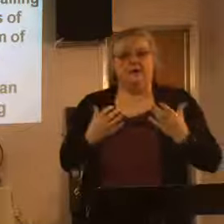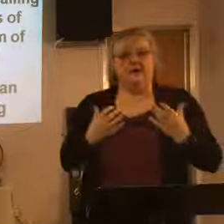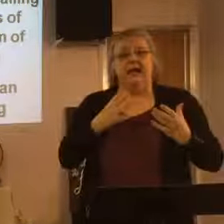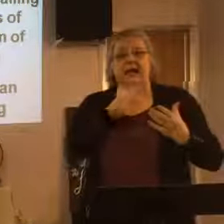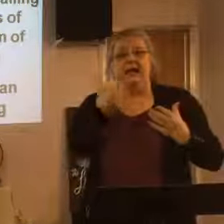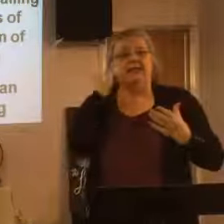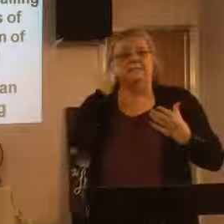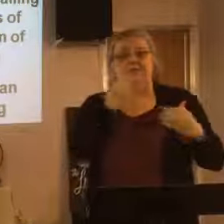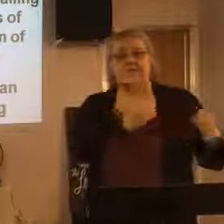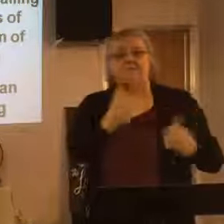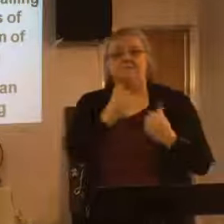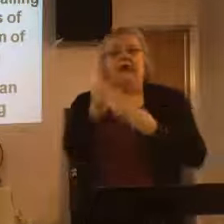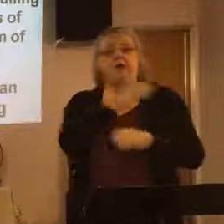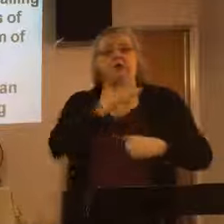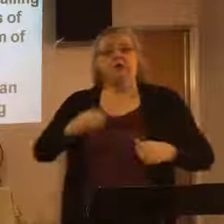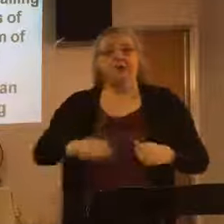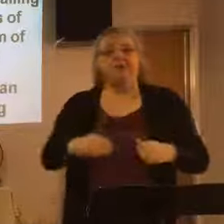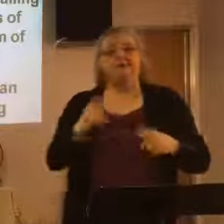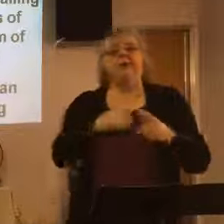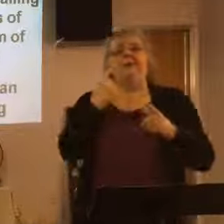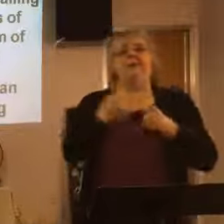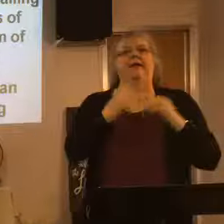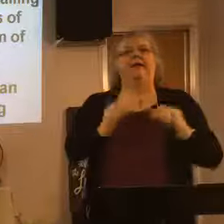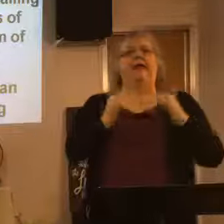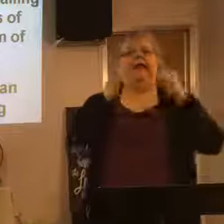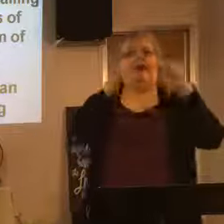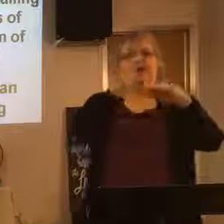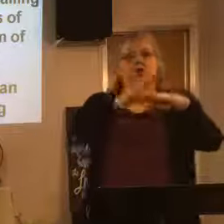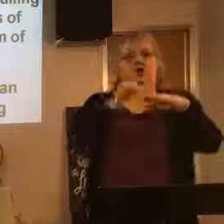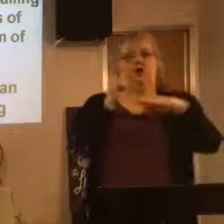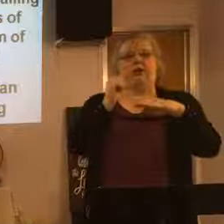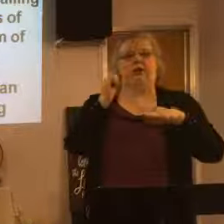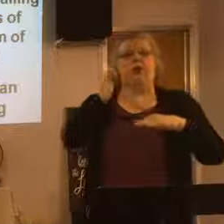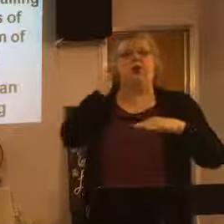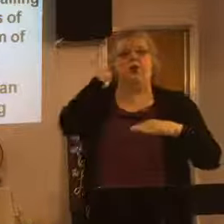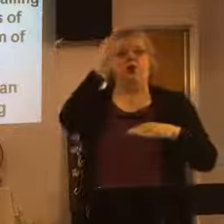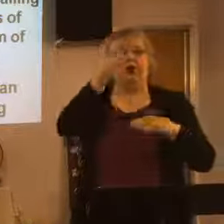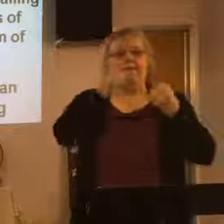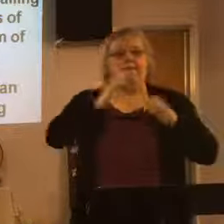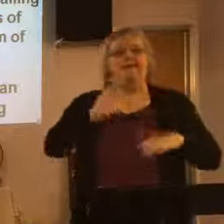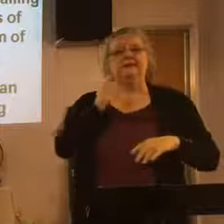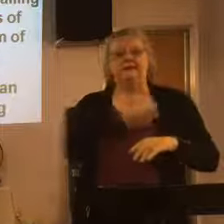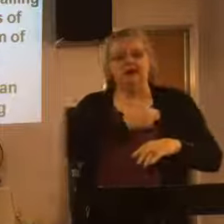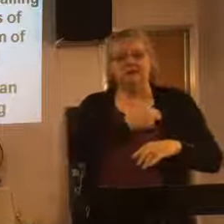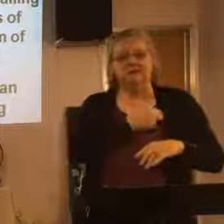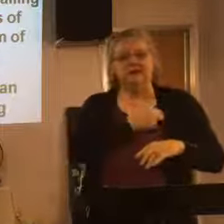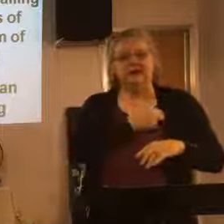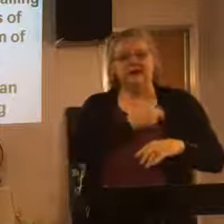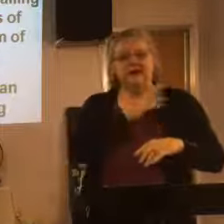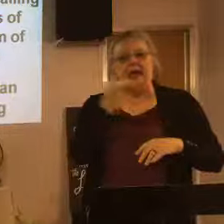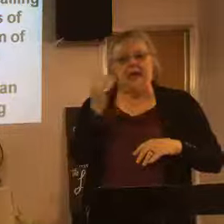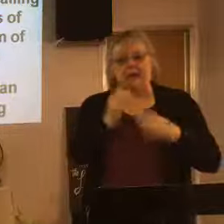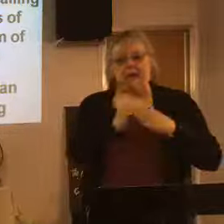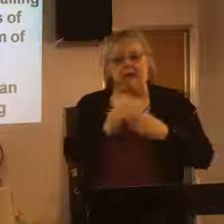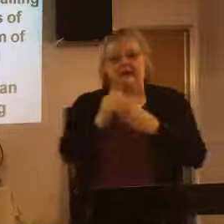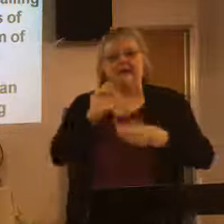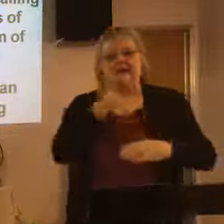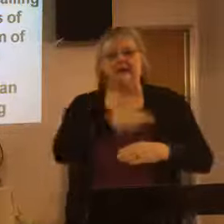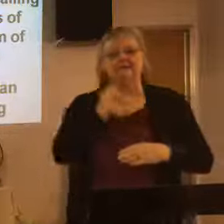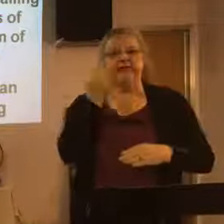follow Christ, then that higher calling will not only bless us, but it'll lead us as